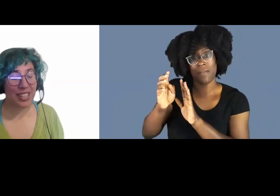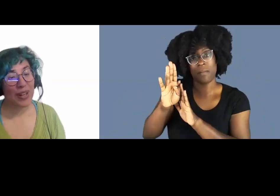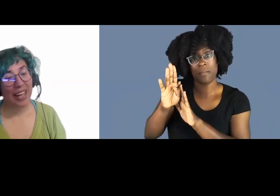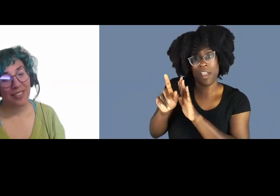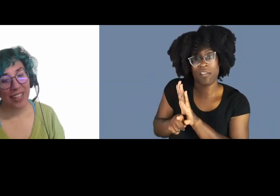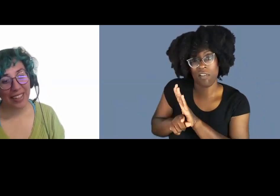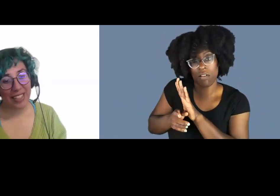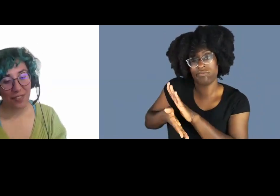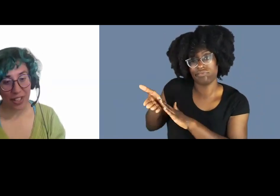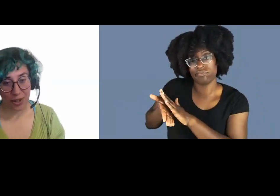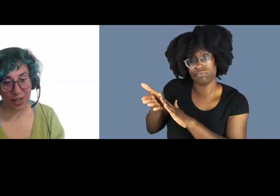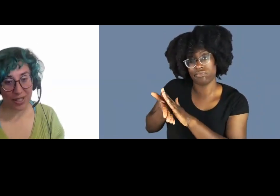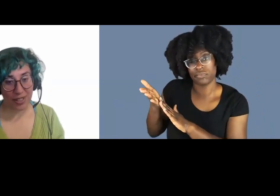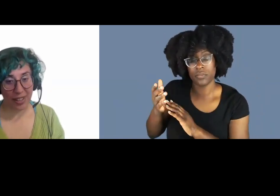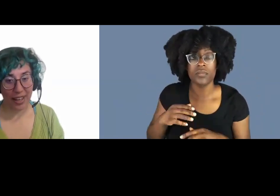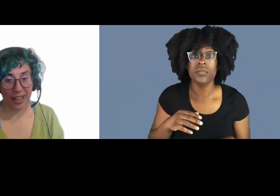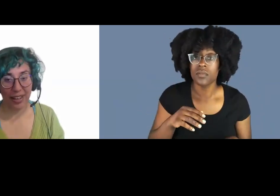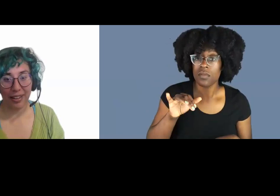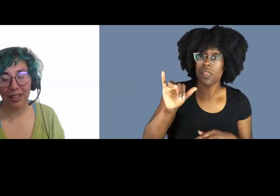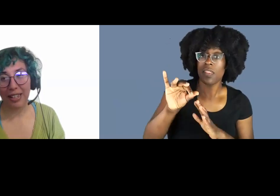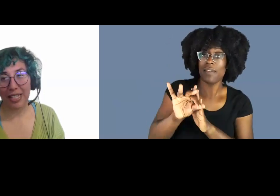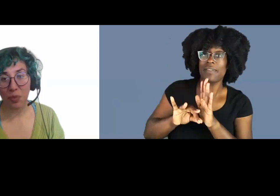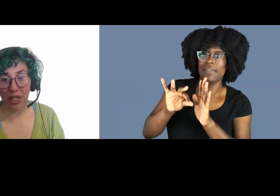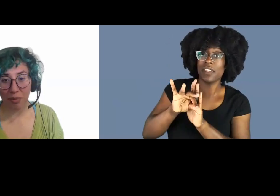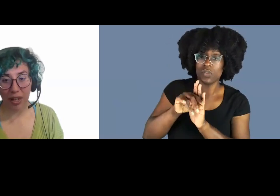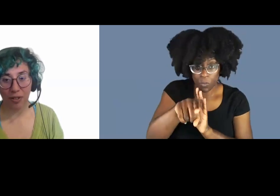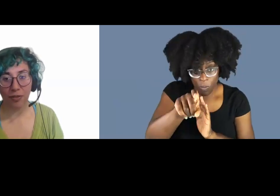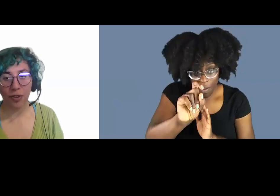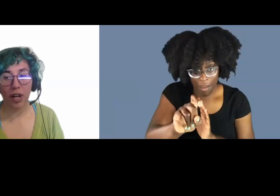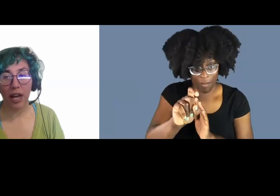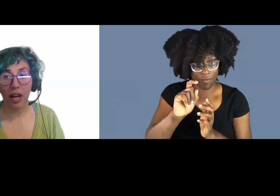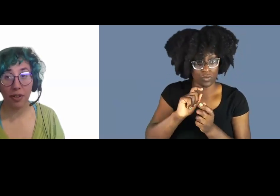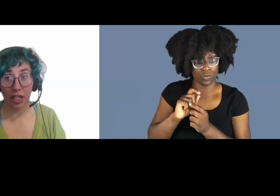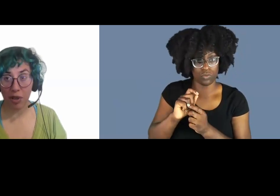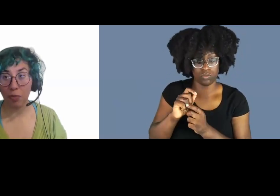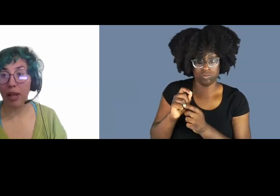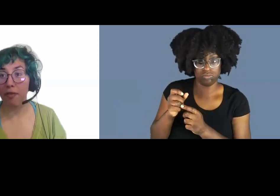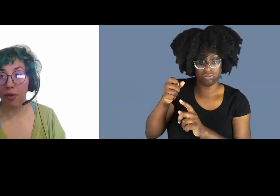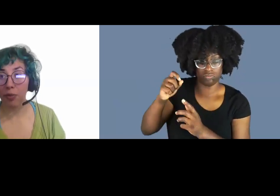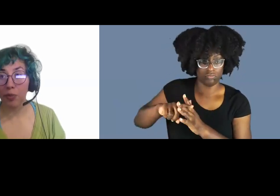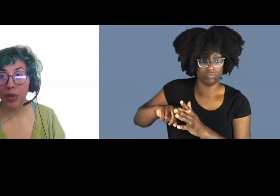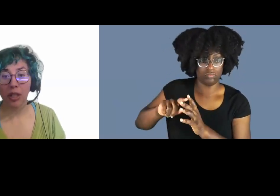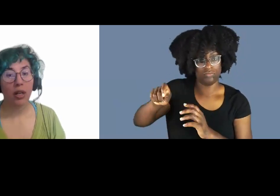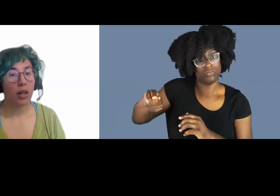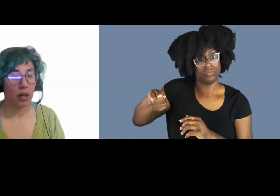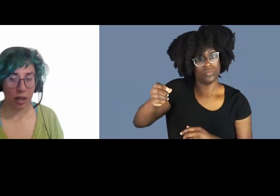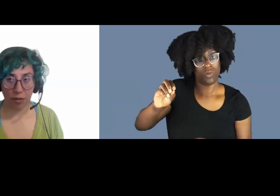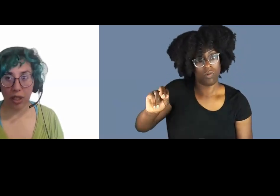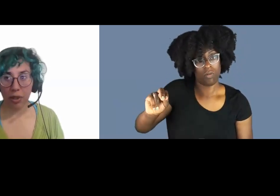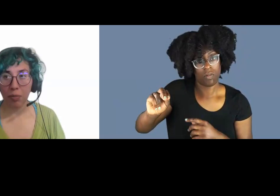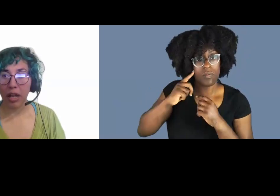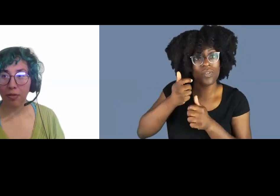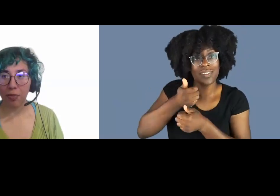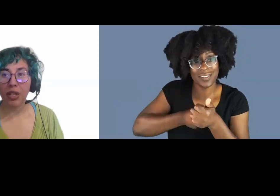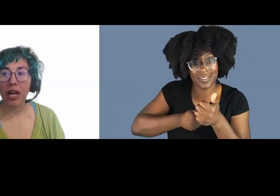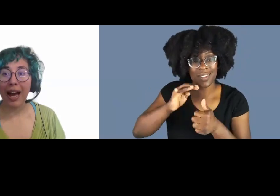do need to activate these features in an accessibility menu for every email platform. Every